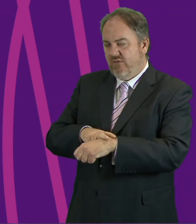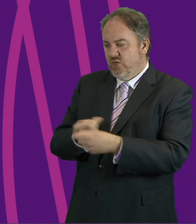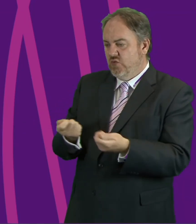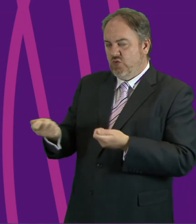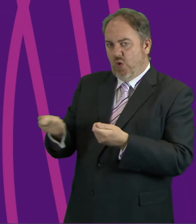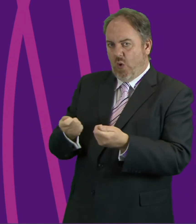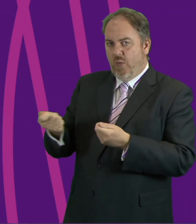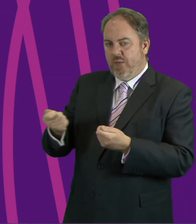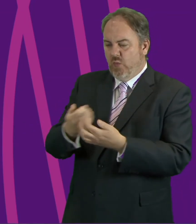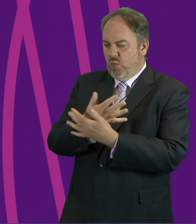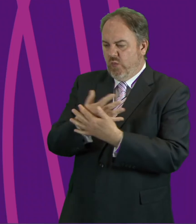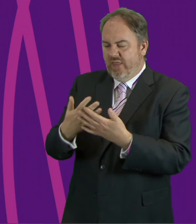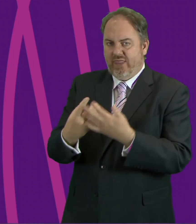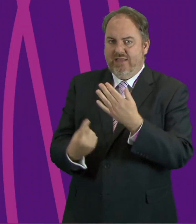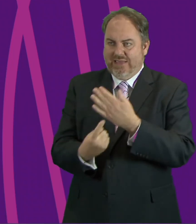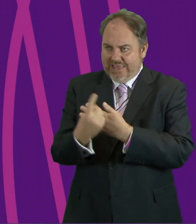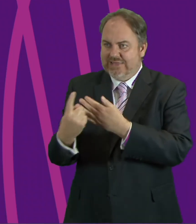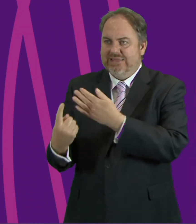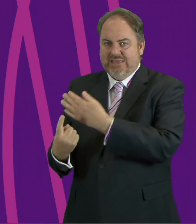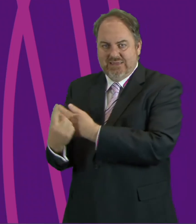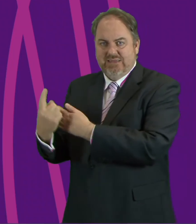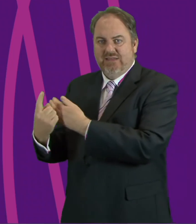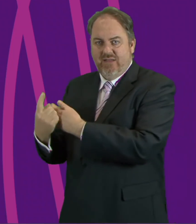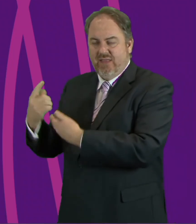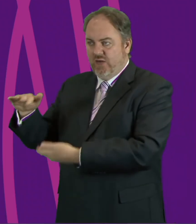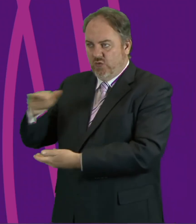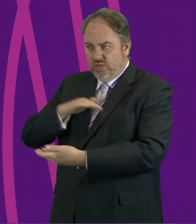cases that are anticipated.